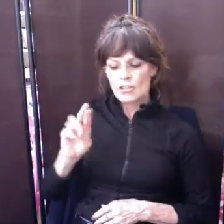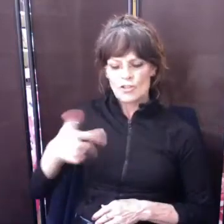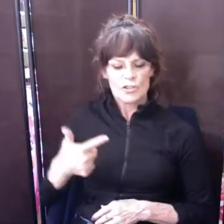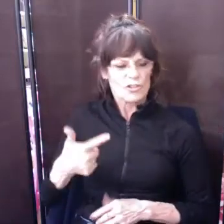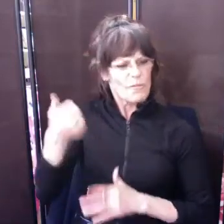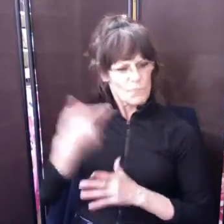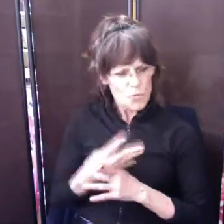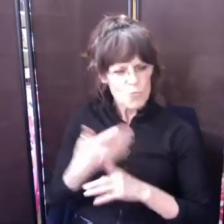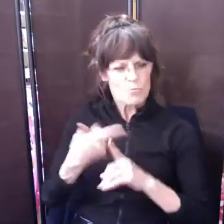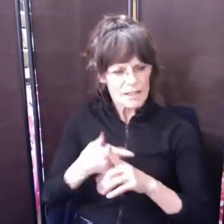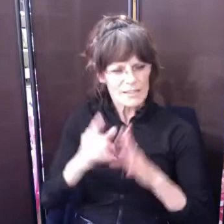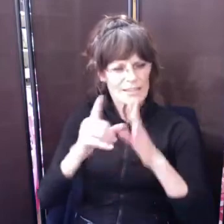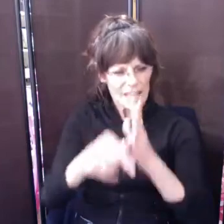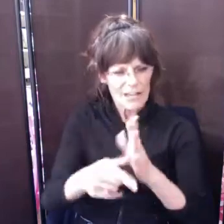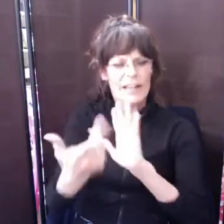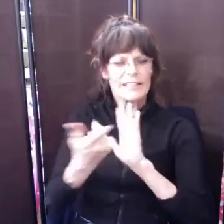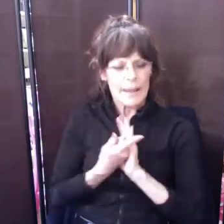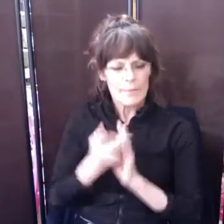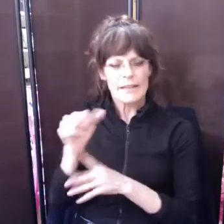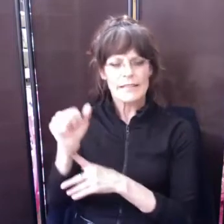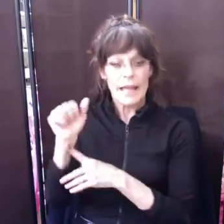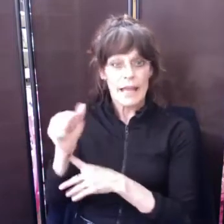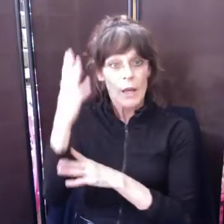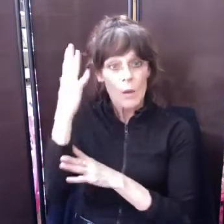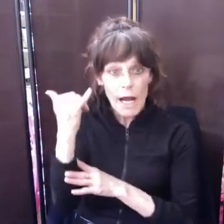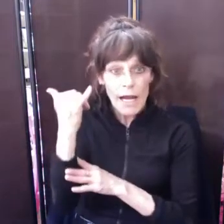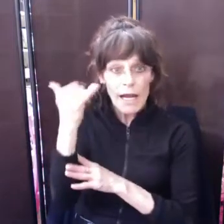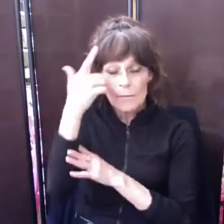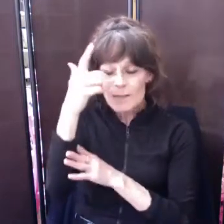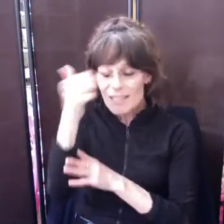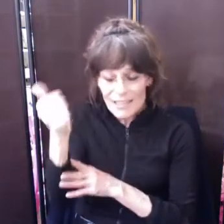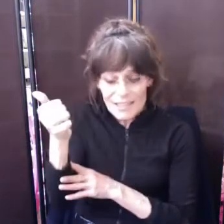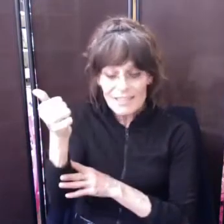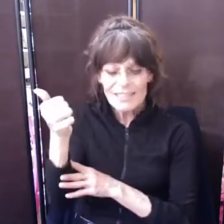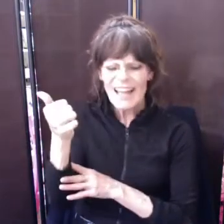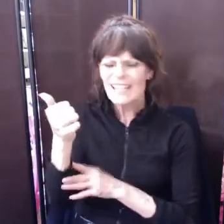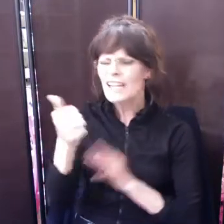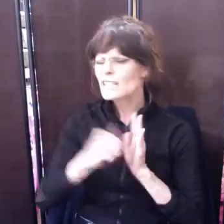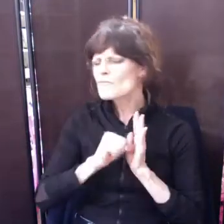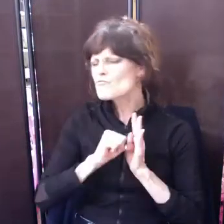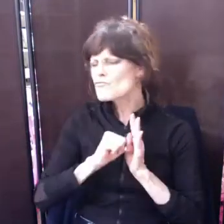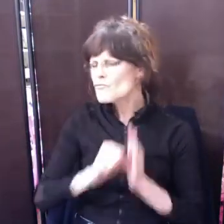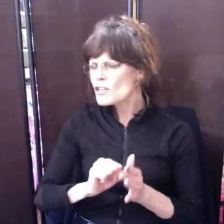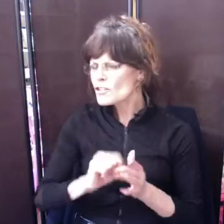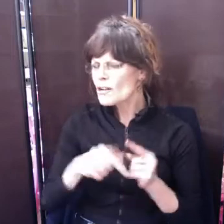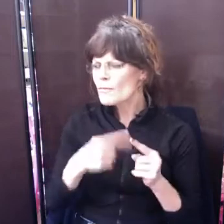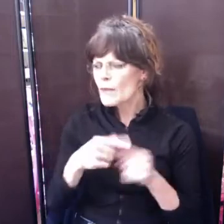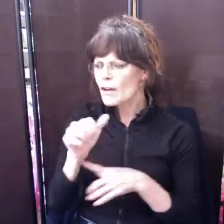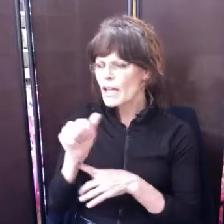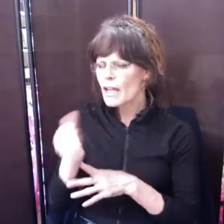event happened. It was really because I had gotten an impression of Alcoholics Anonymous back in '74, which